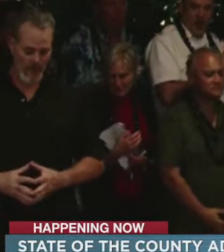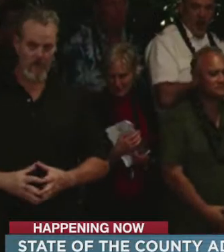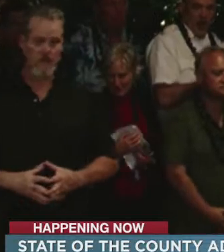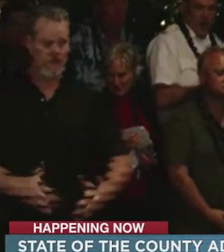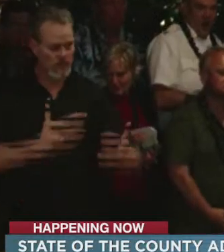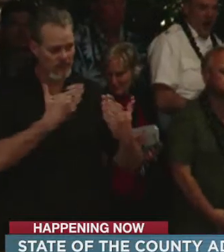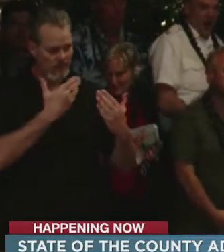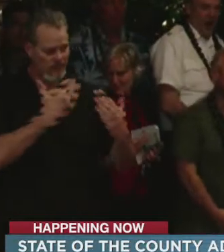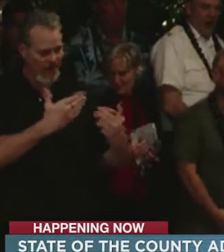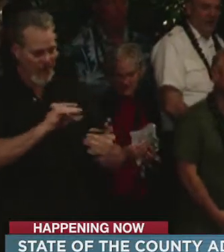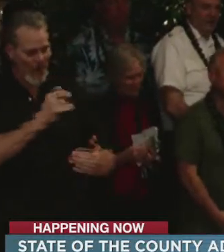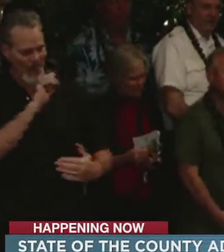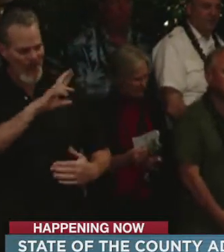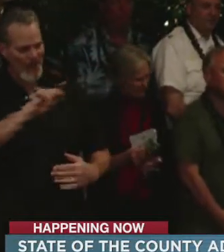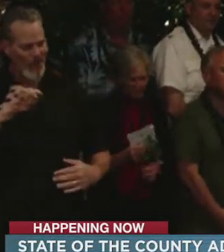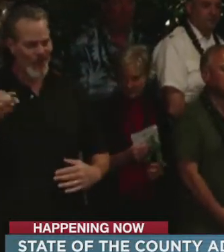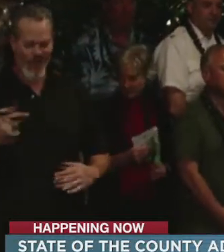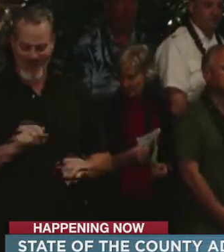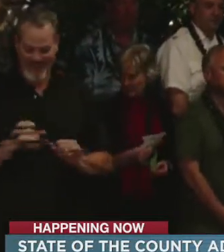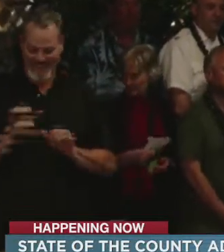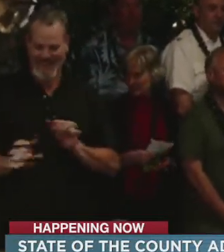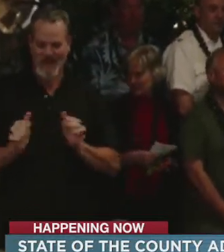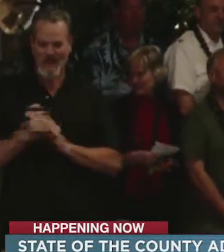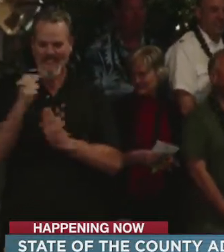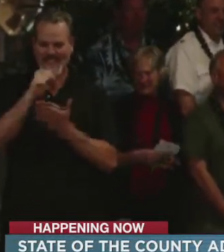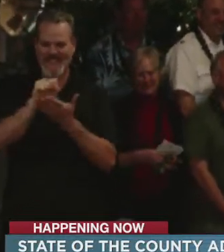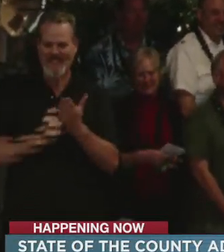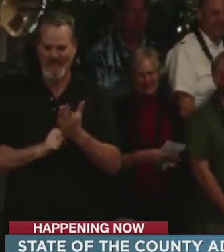Mahalo, Mayor Roth, for sticking to script.